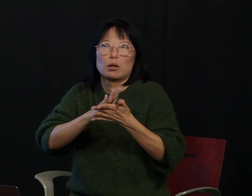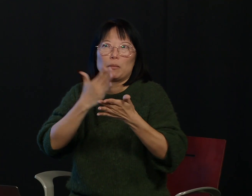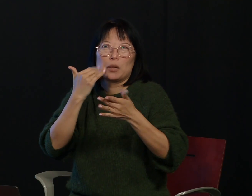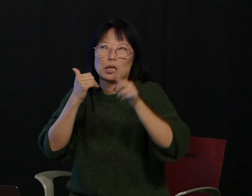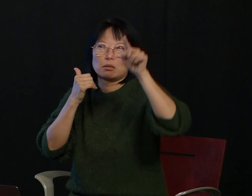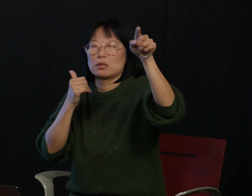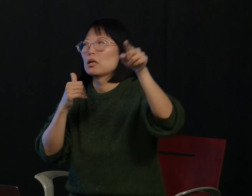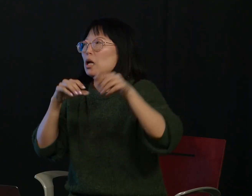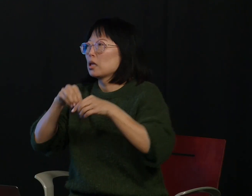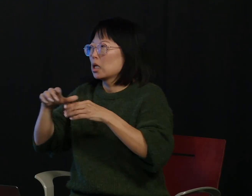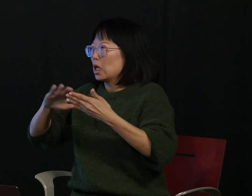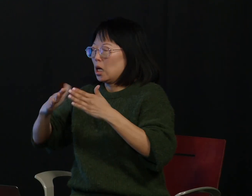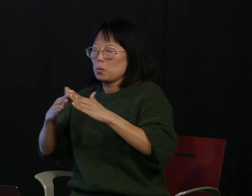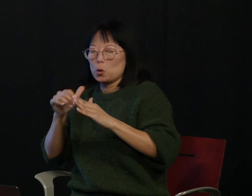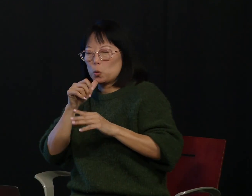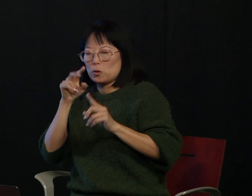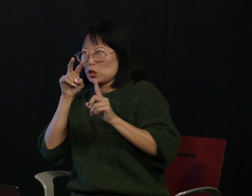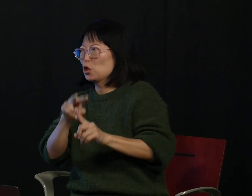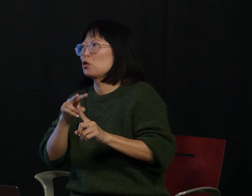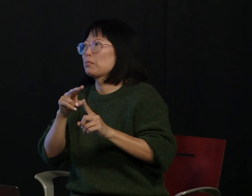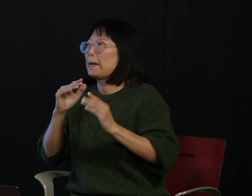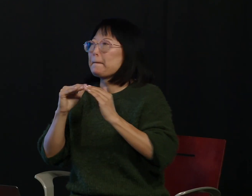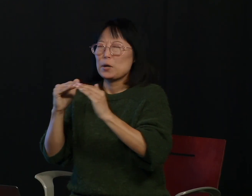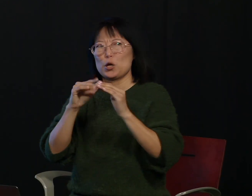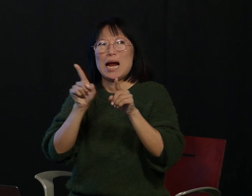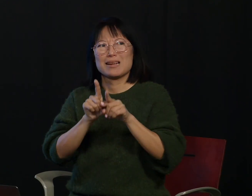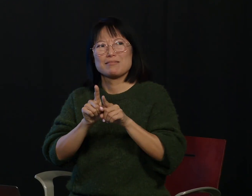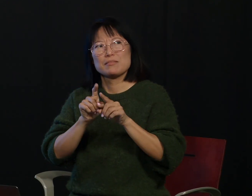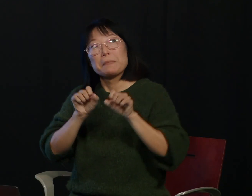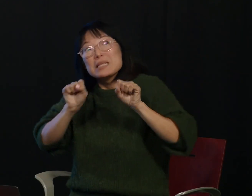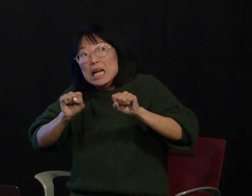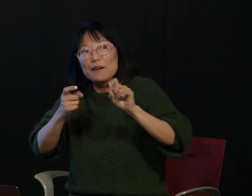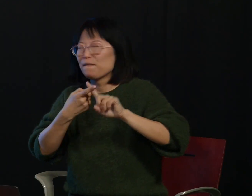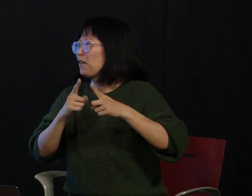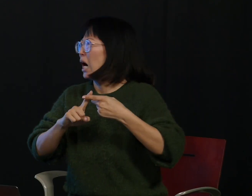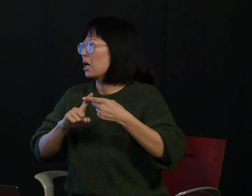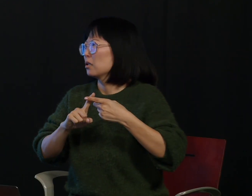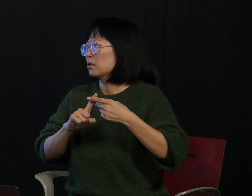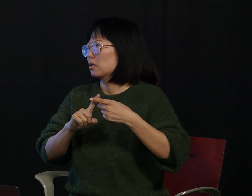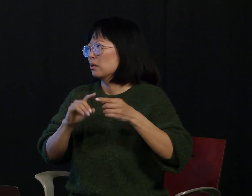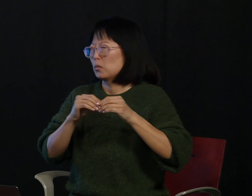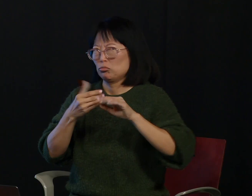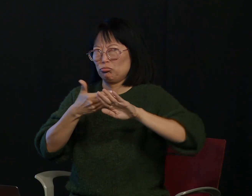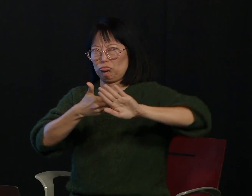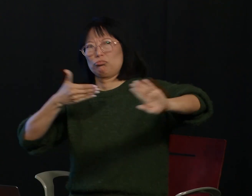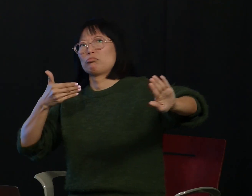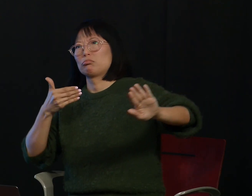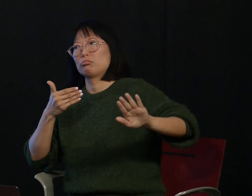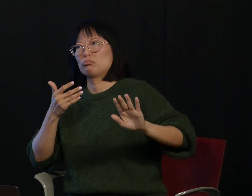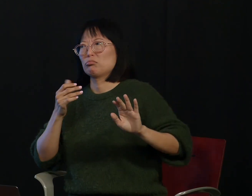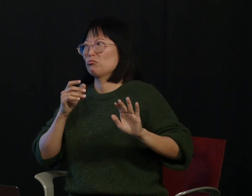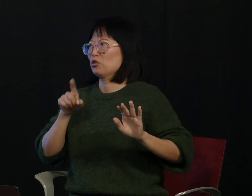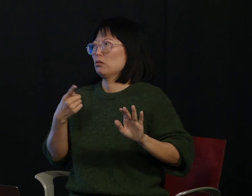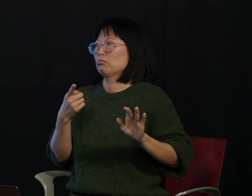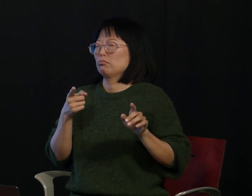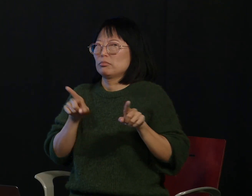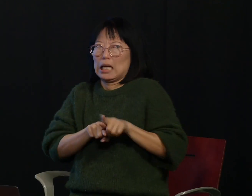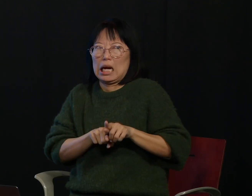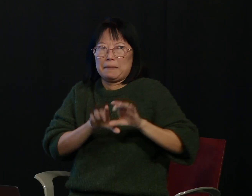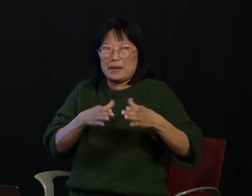school because in the community, they don't view it as potential friends in the school. They're very apart from them. They're in the